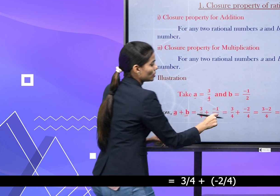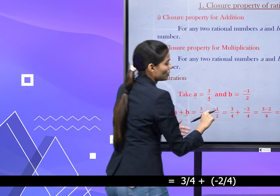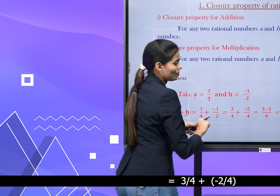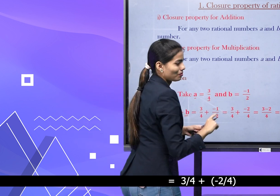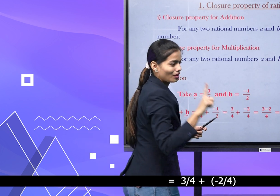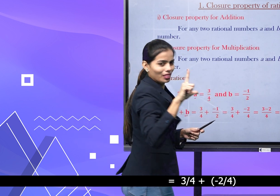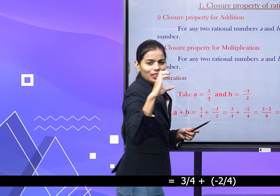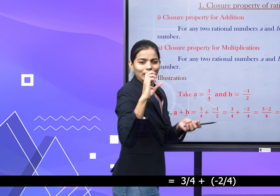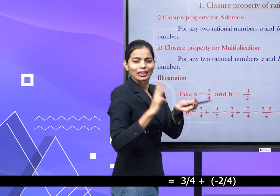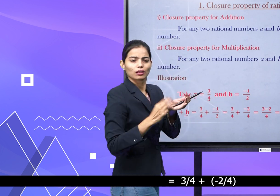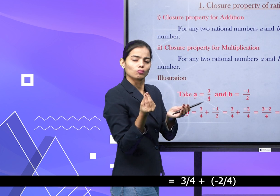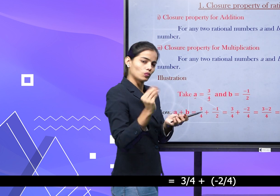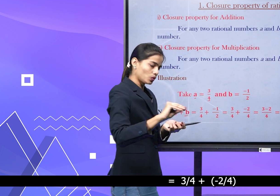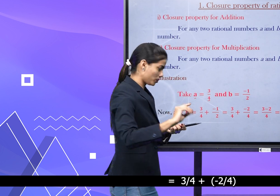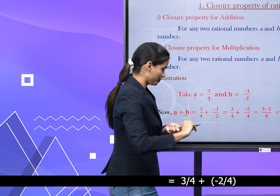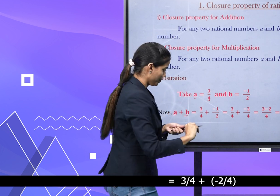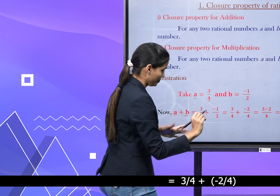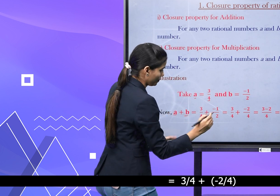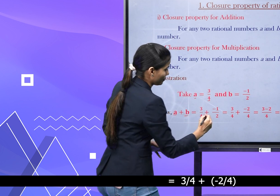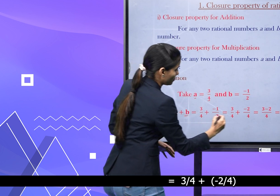Is equal to 3 by 4 plus minus 2 by 4.